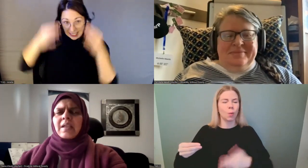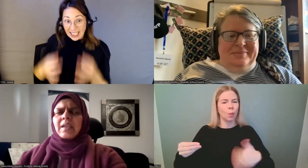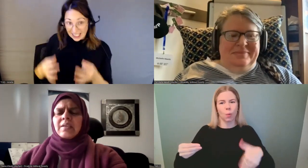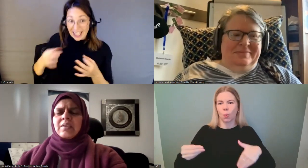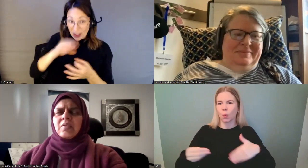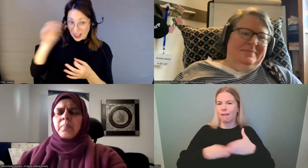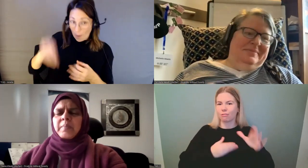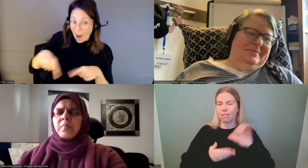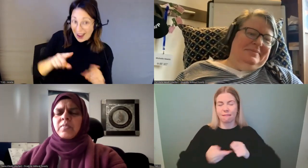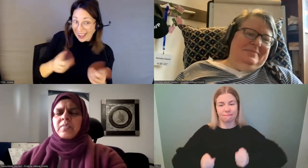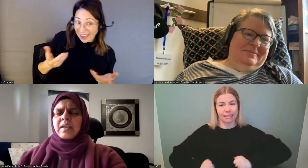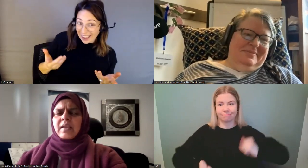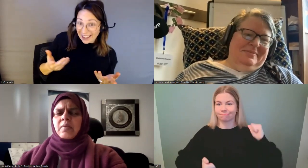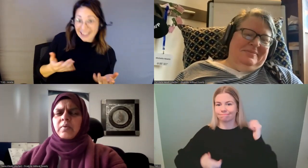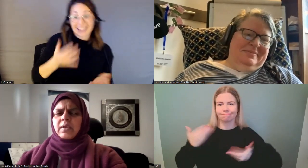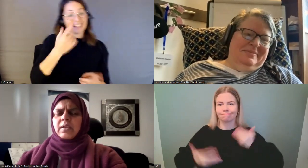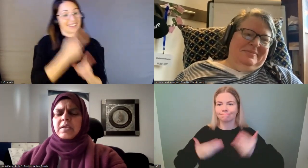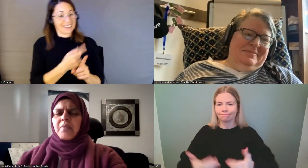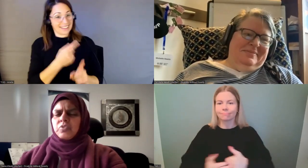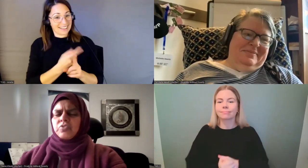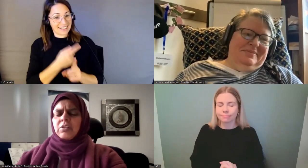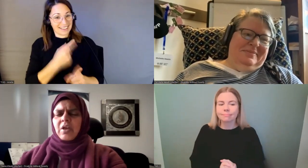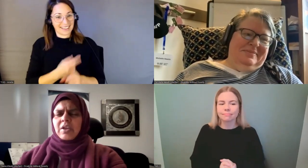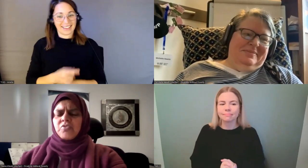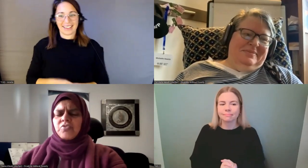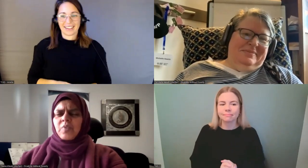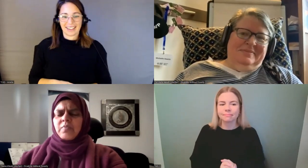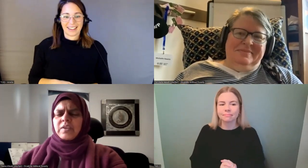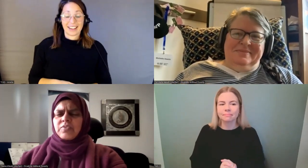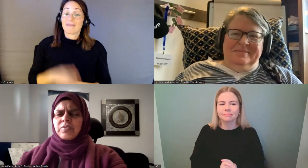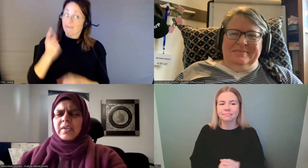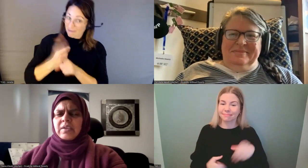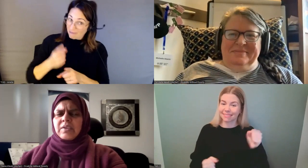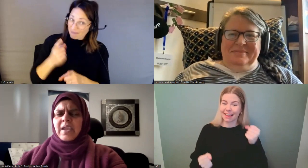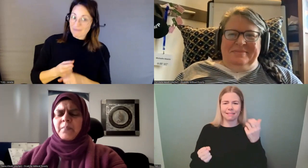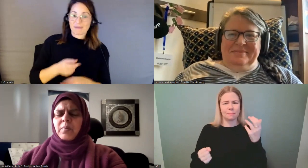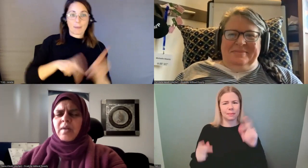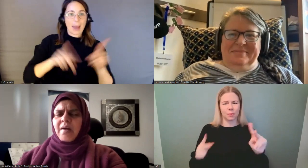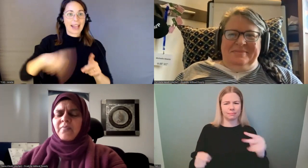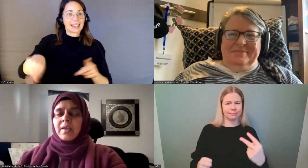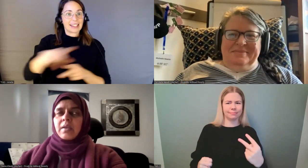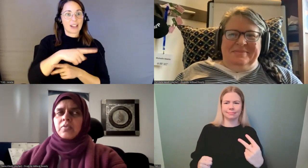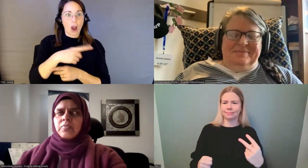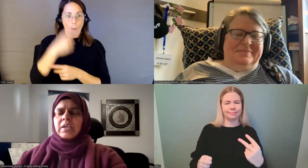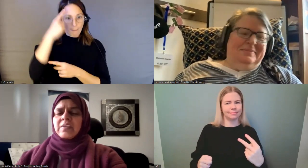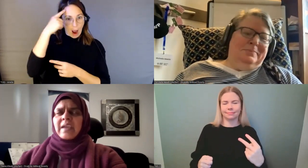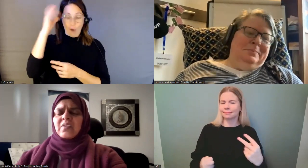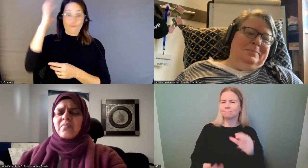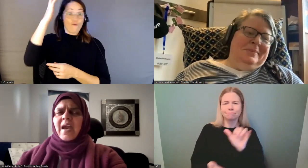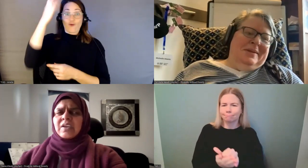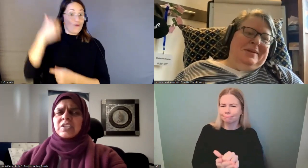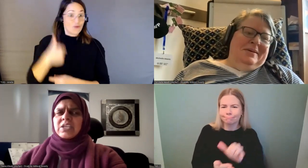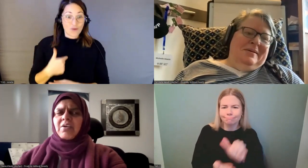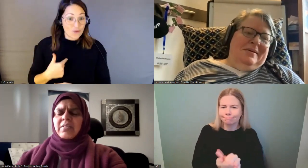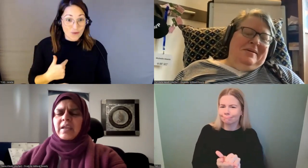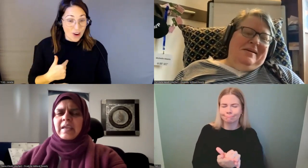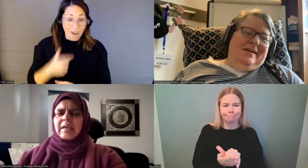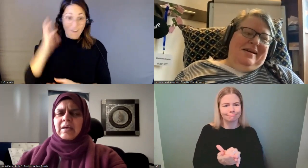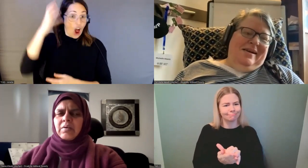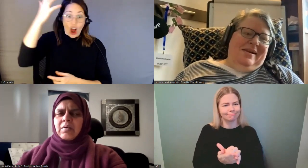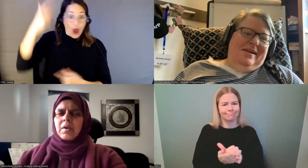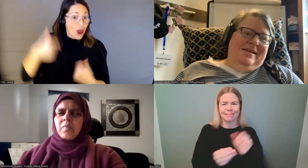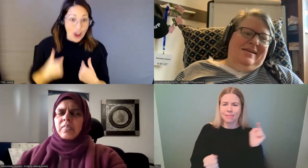Absolutely. And you know, people would think like we're really out to lunch. What are we doing? You can't pull off 3 days of action on